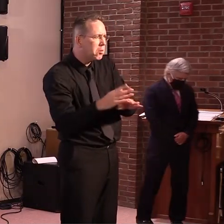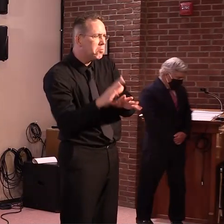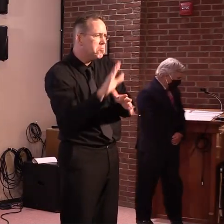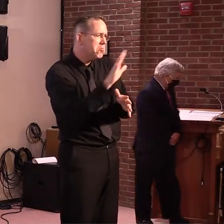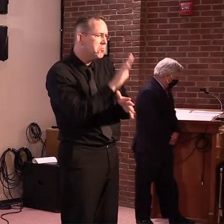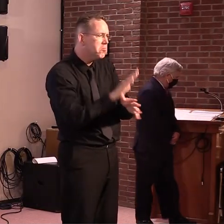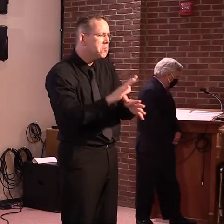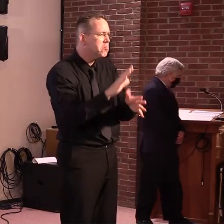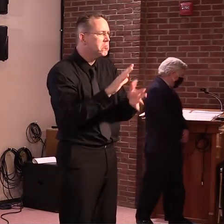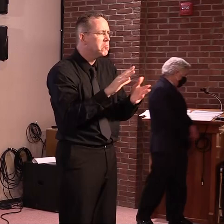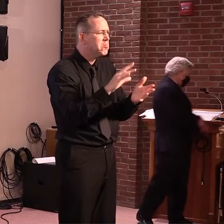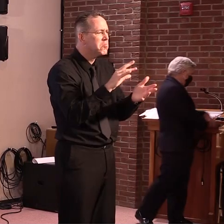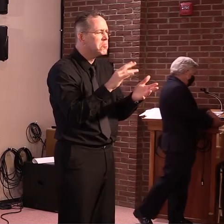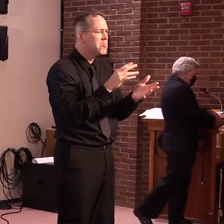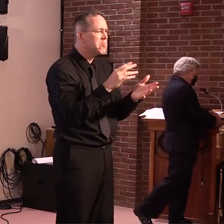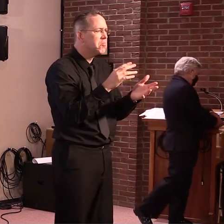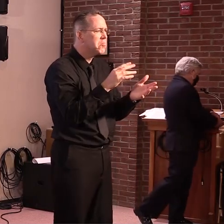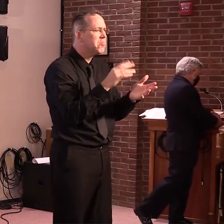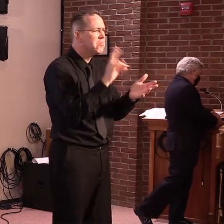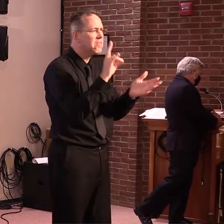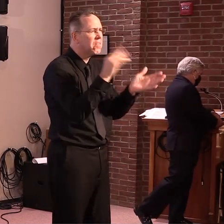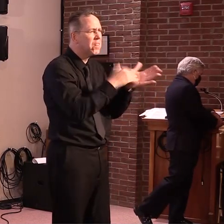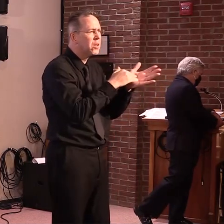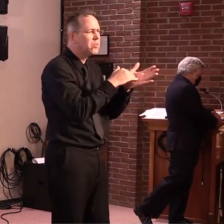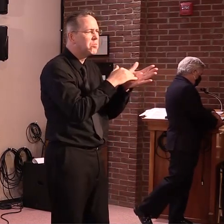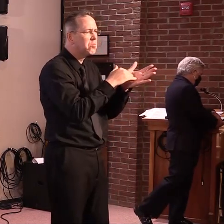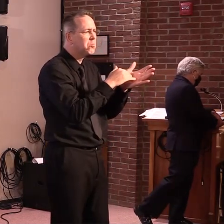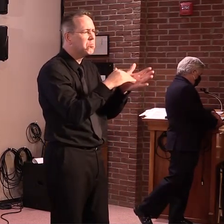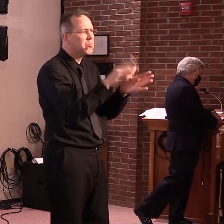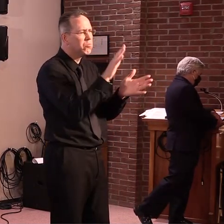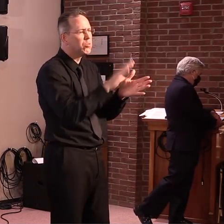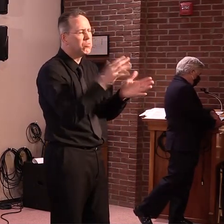Well, okay. Thank you very much. Appreciate it.